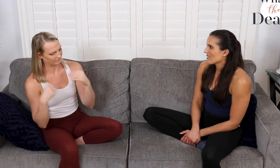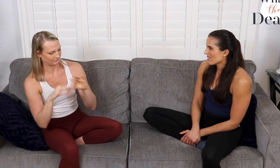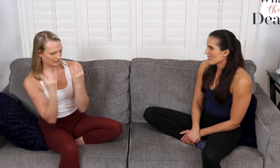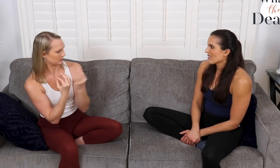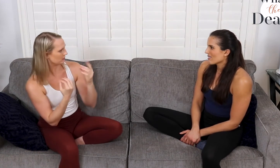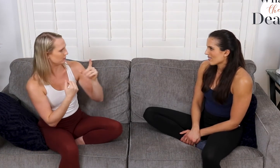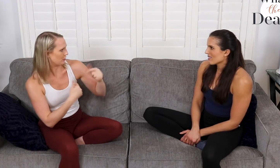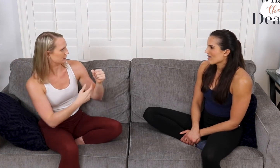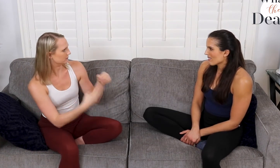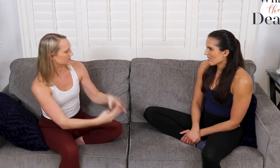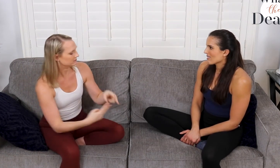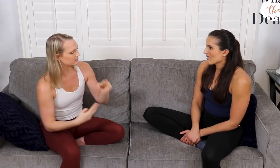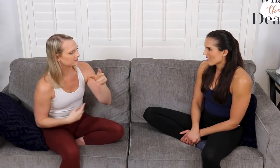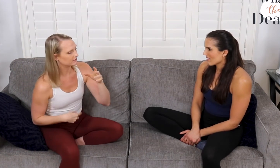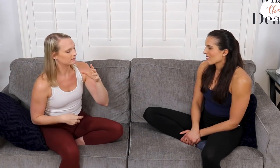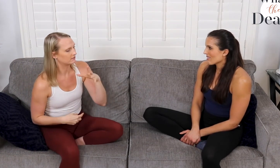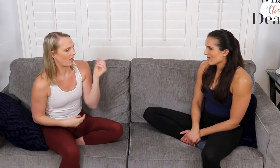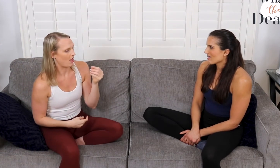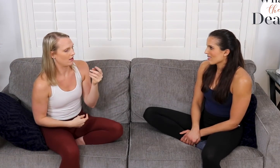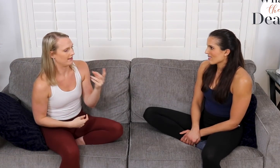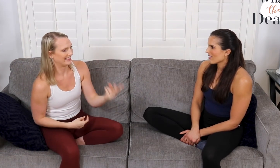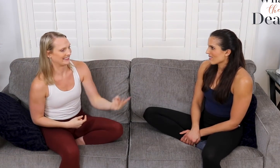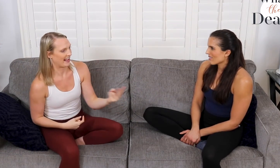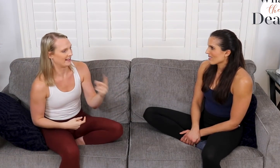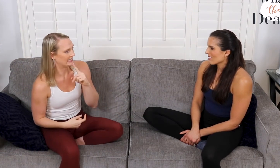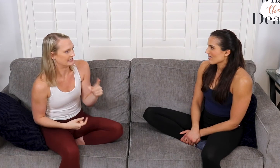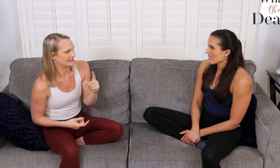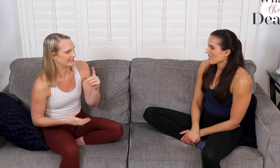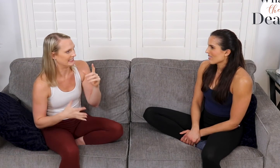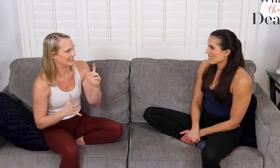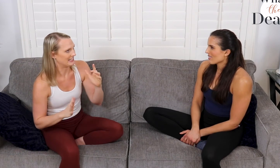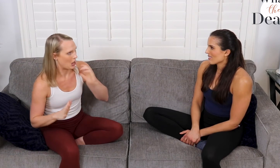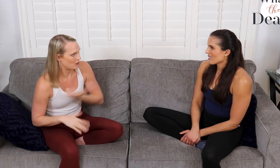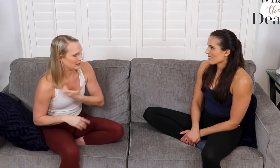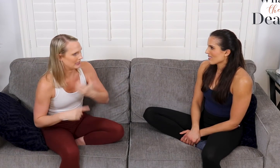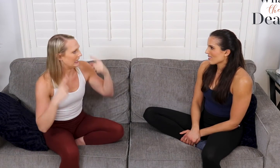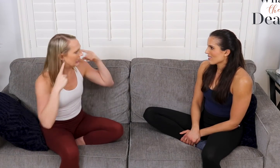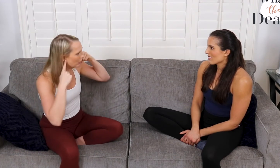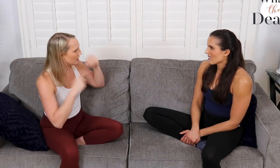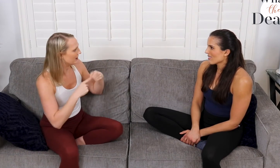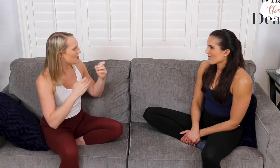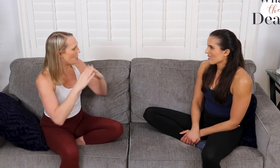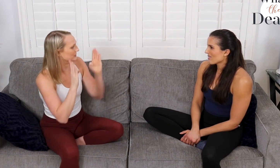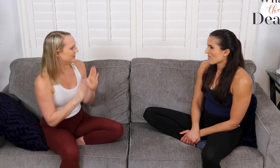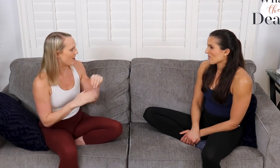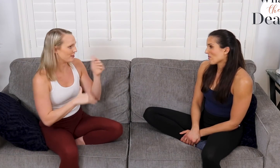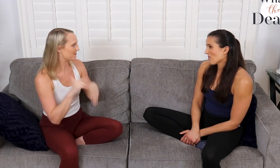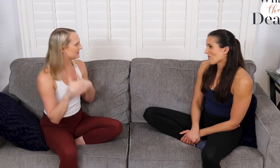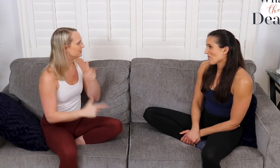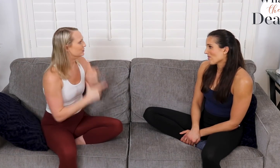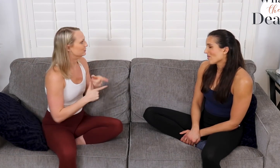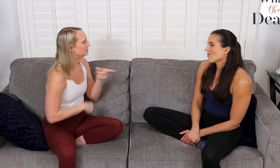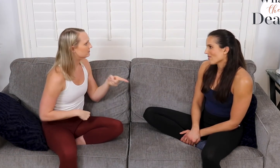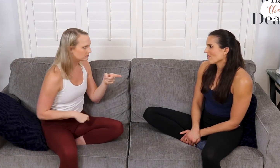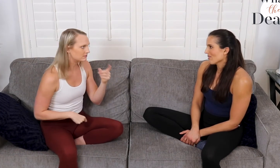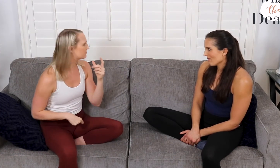constantly going off everywhere in the house. When the doorbell rings, the lights flash. Same with the phones. When the phone rings, even when a